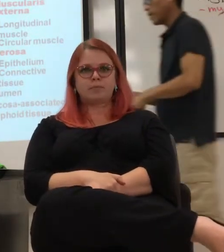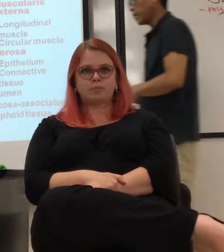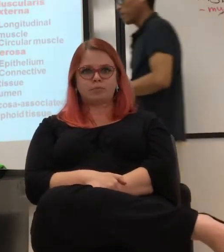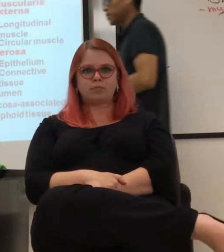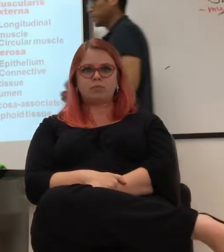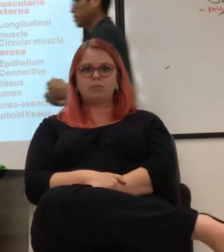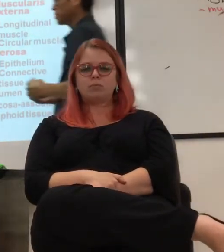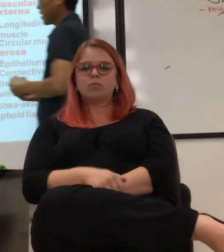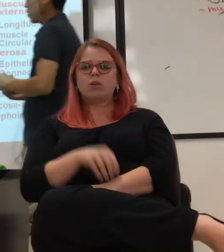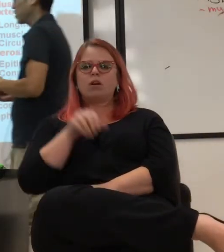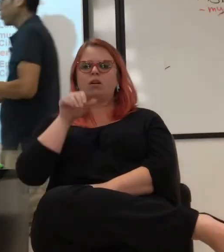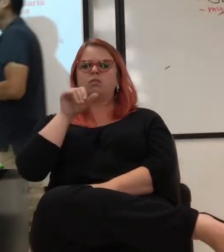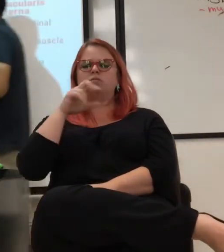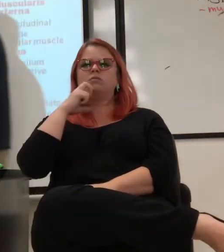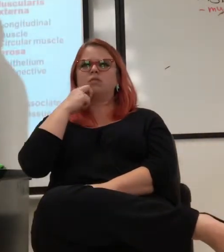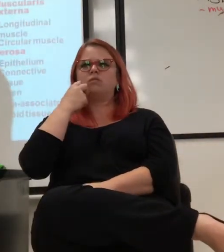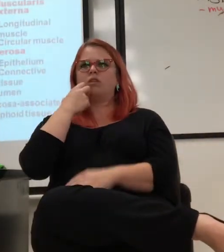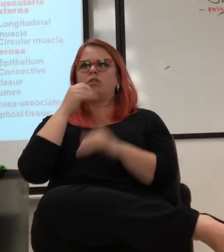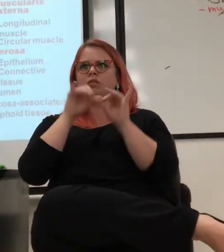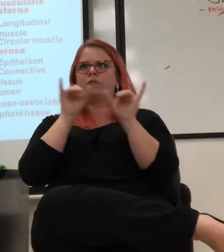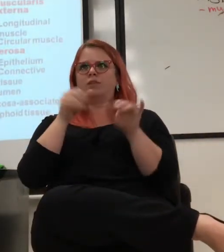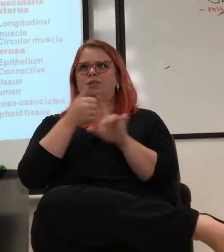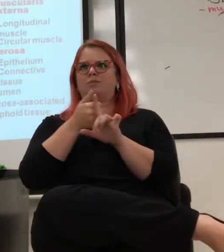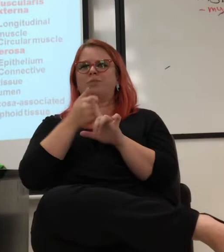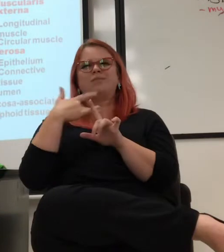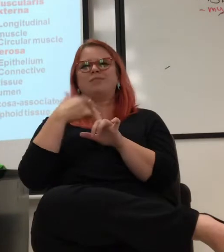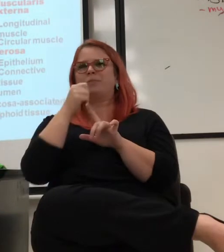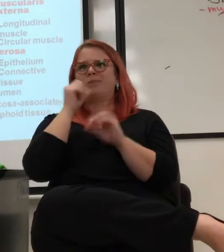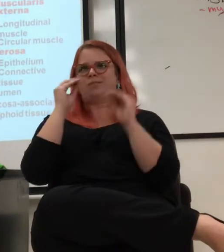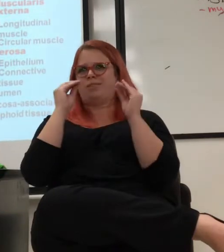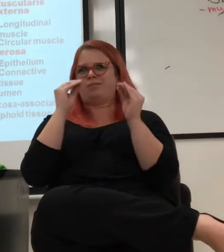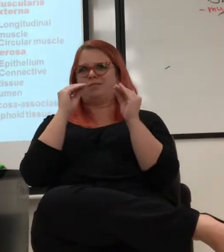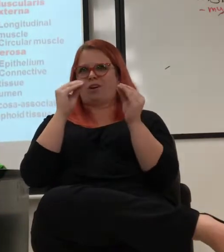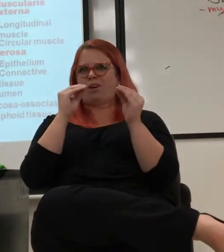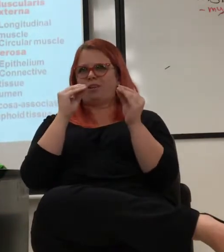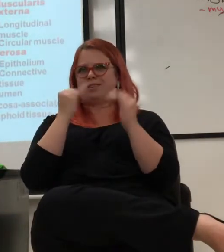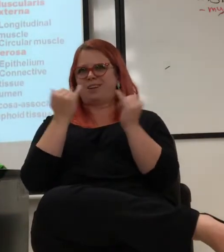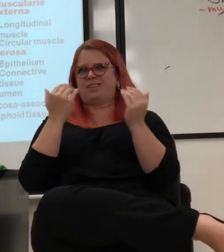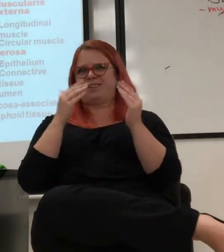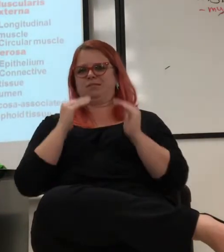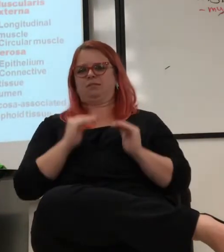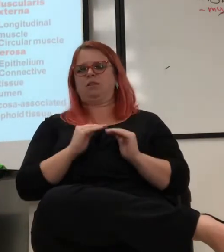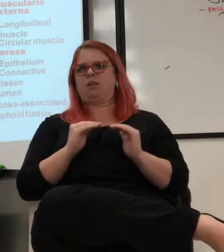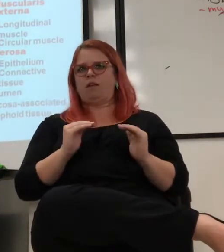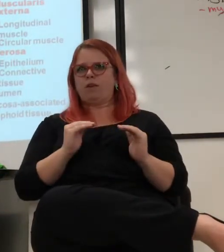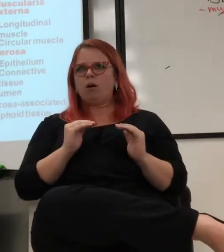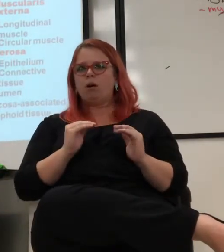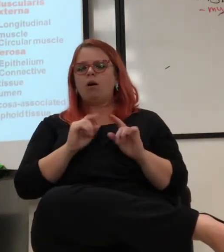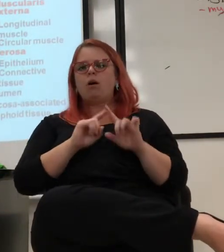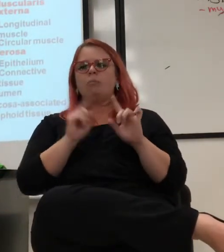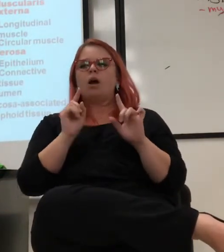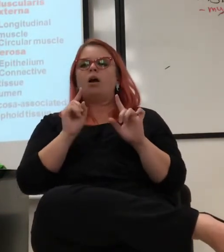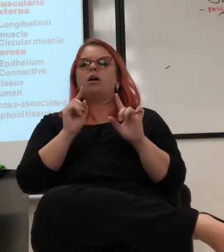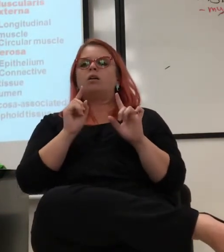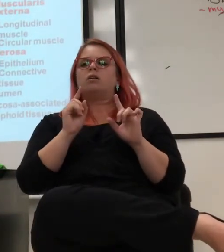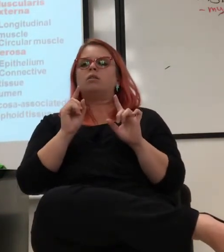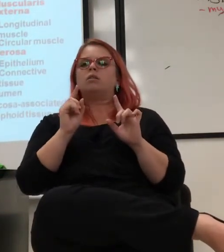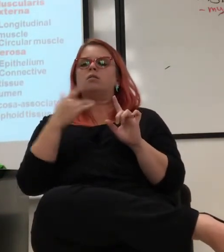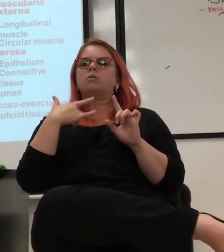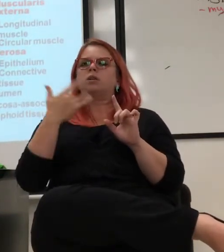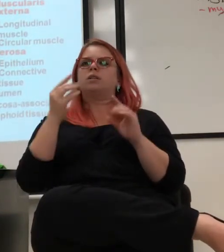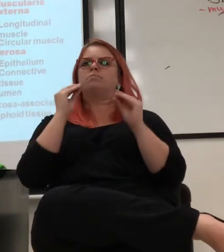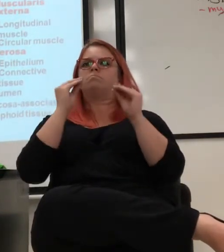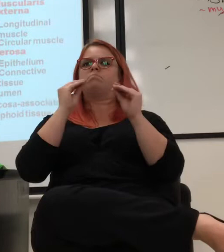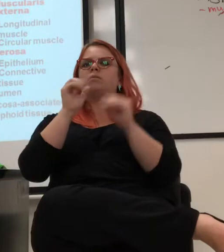It's one of the nervous systems that usually is not taught at this level. We teach autonomic